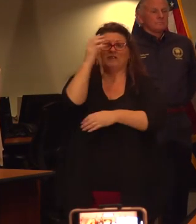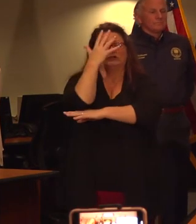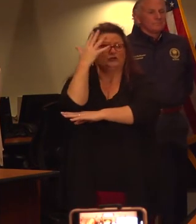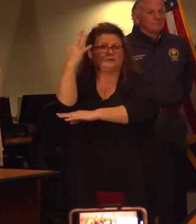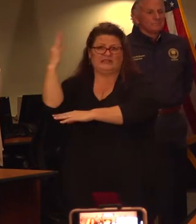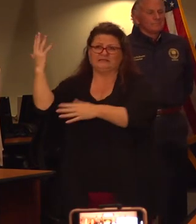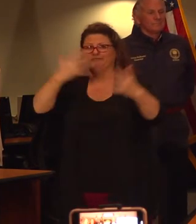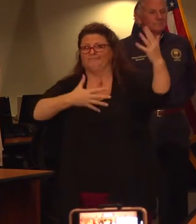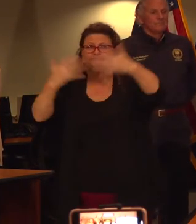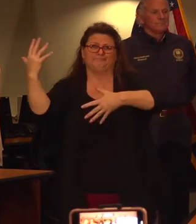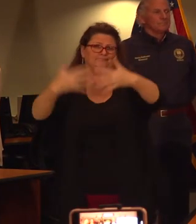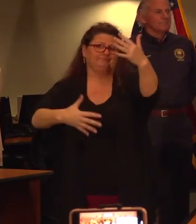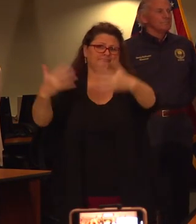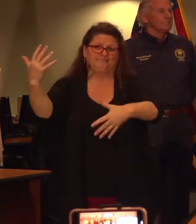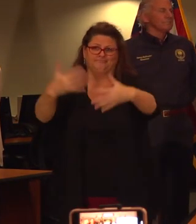but most of them,